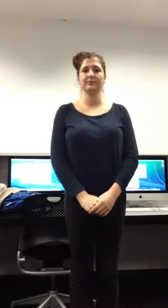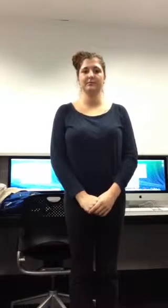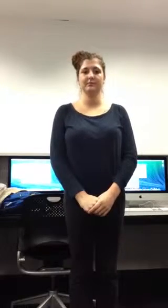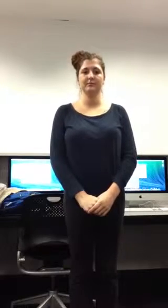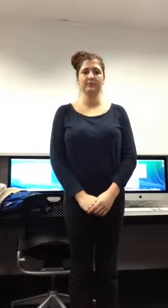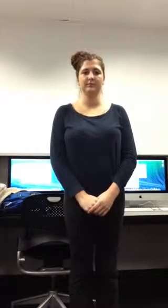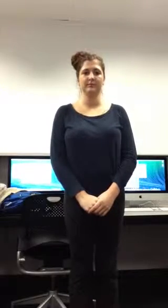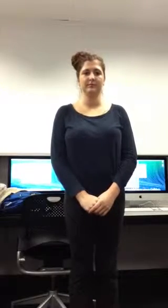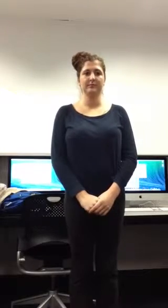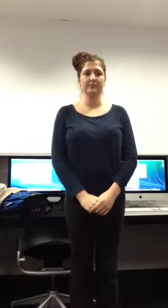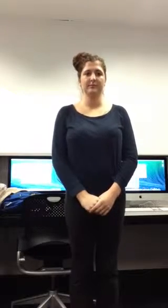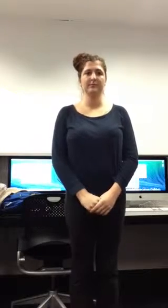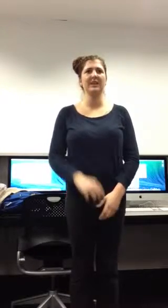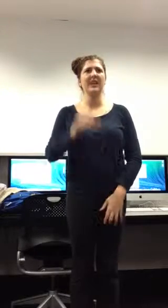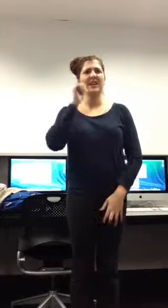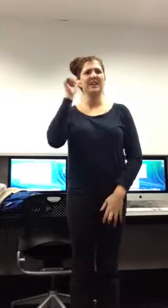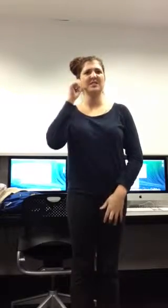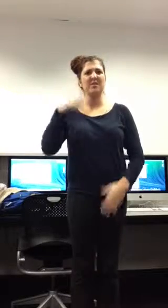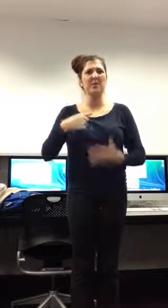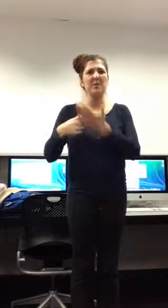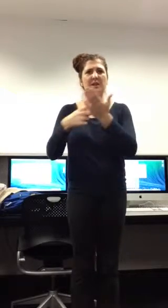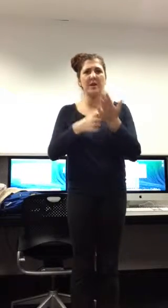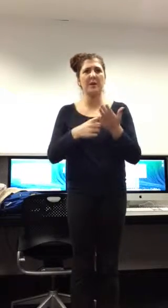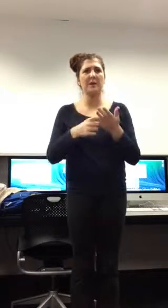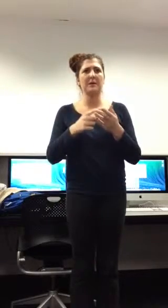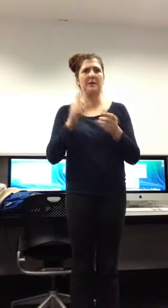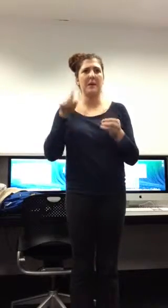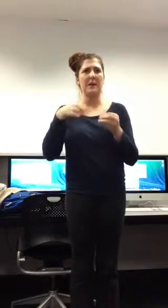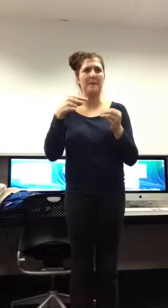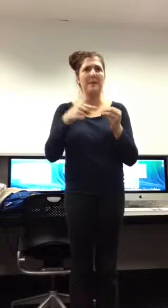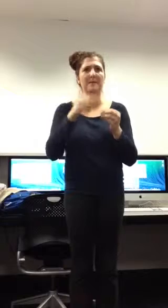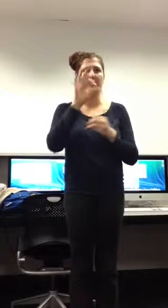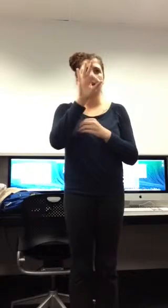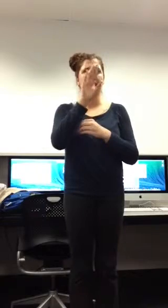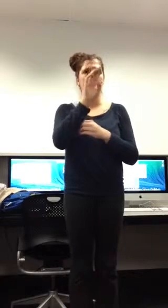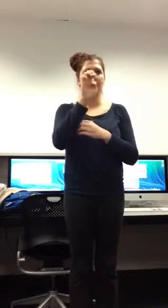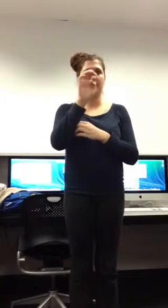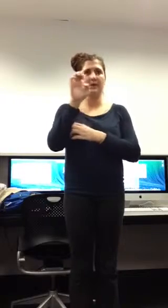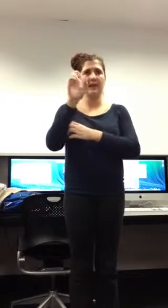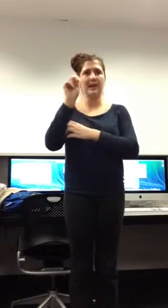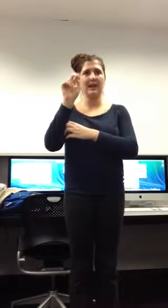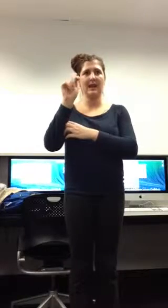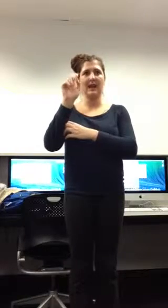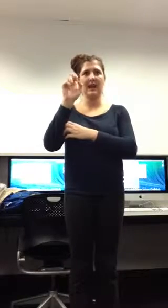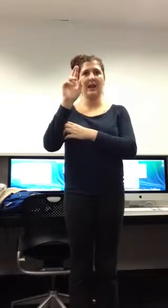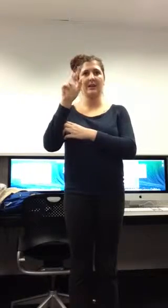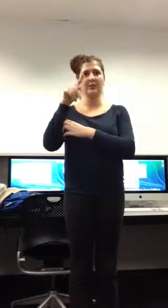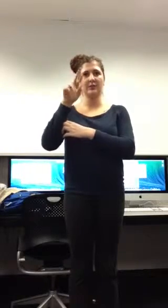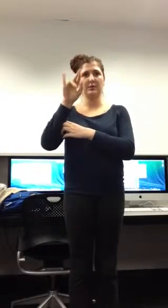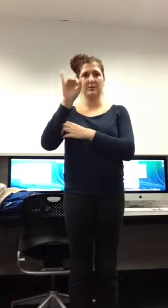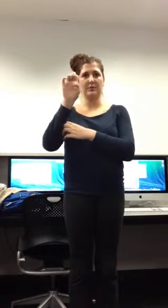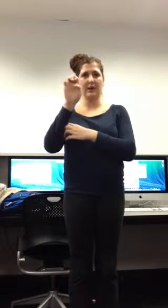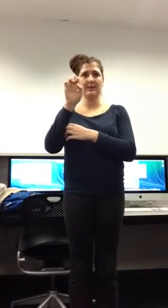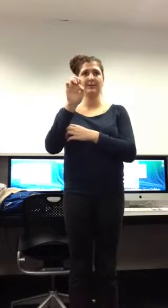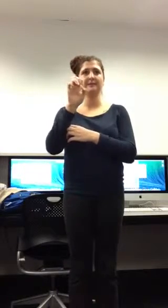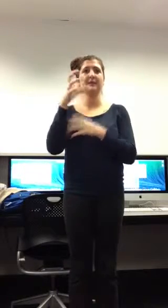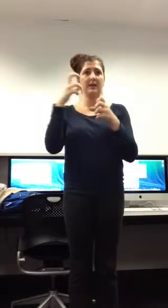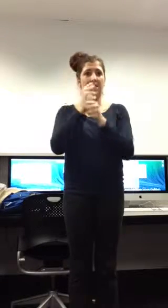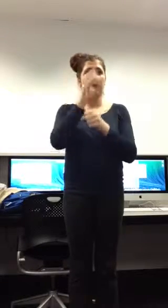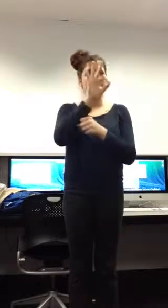Yesterday we spoke quite a bit about free enterprise and how free enterprise is a concept in American history that